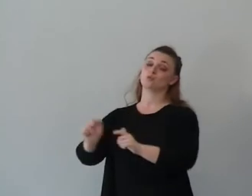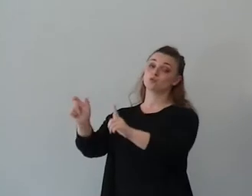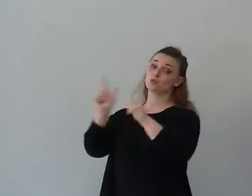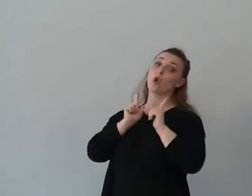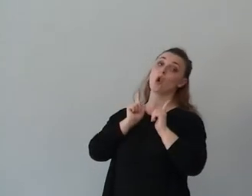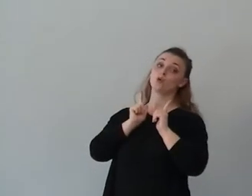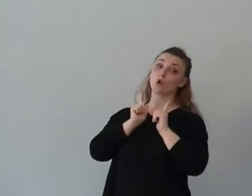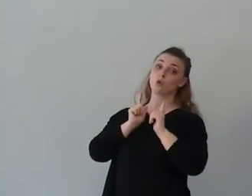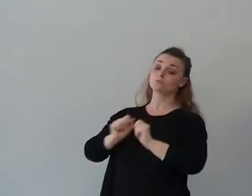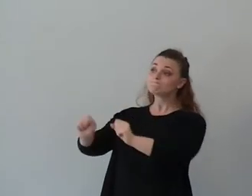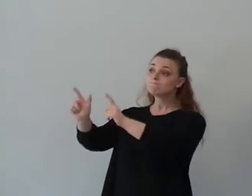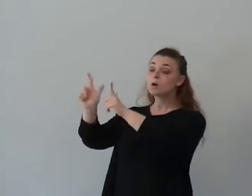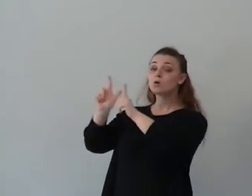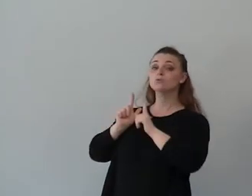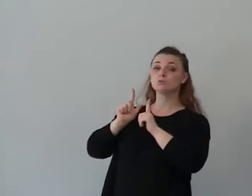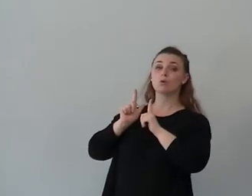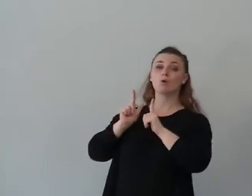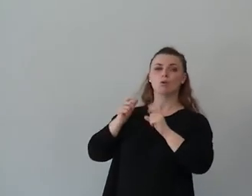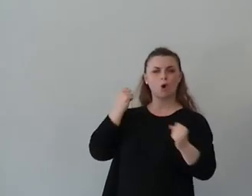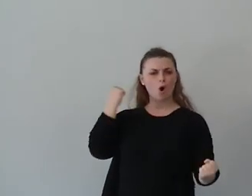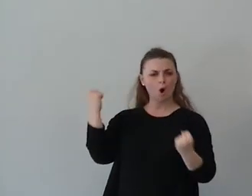di opere, affinché nessuno se ne vanti.